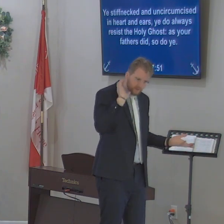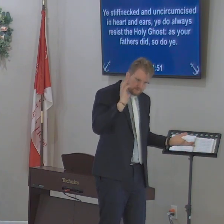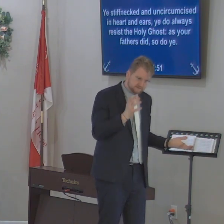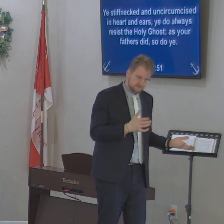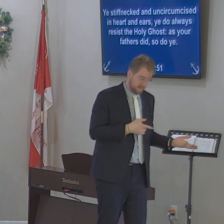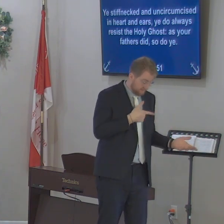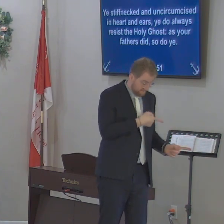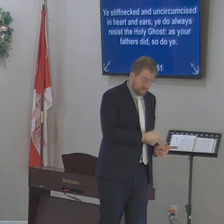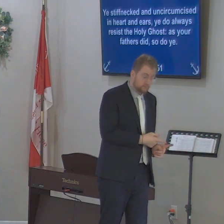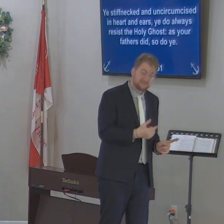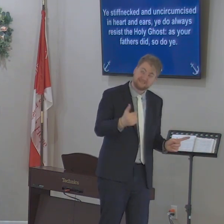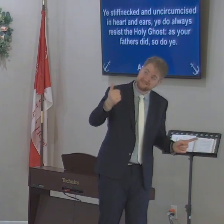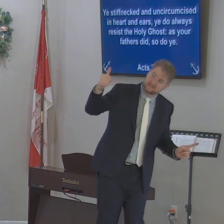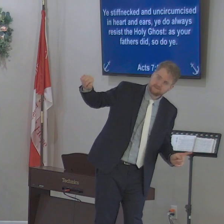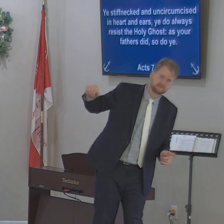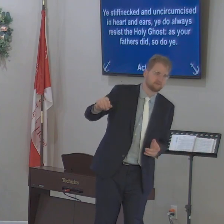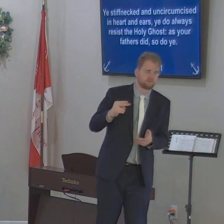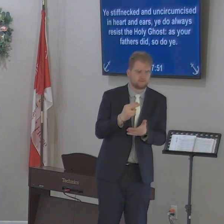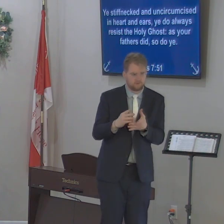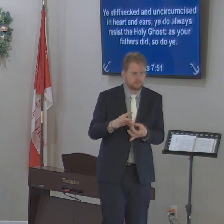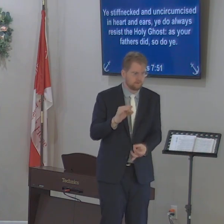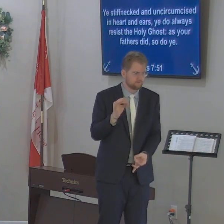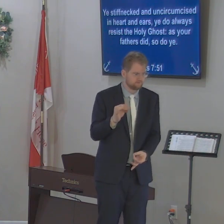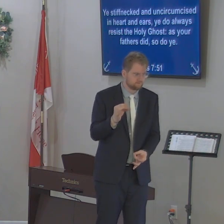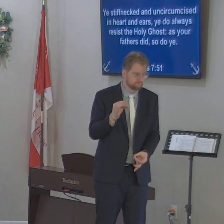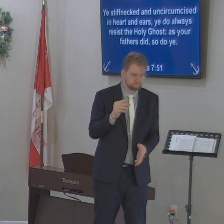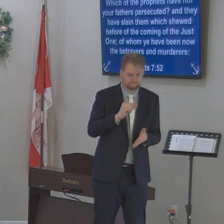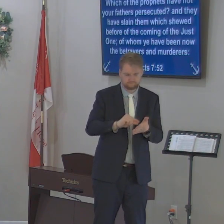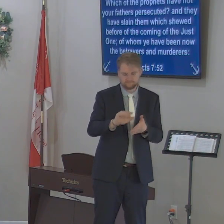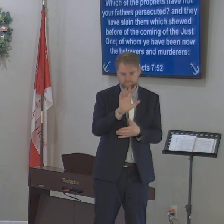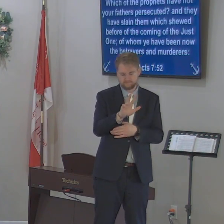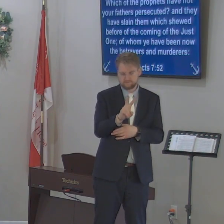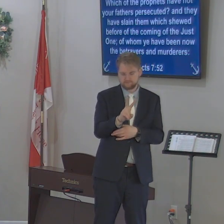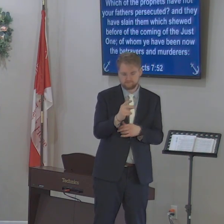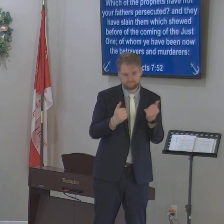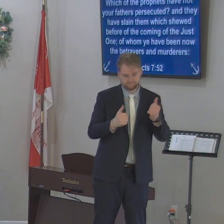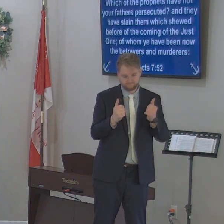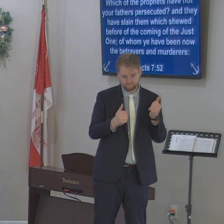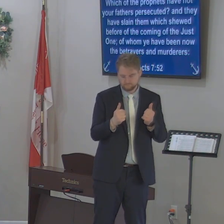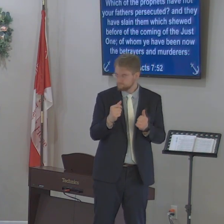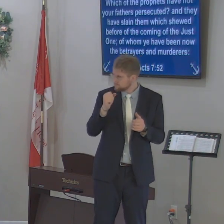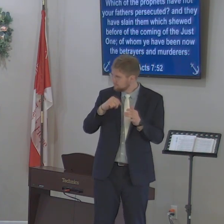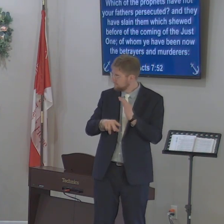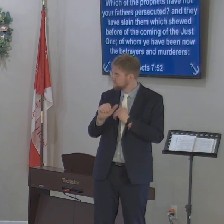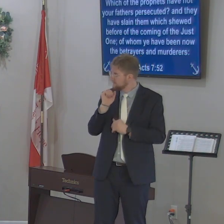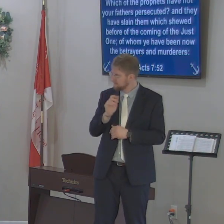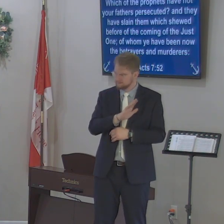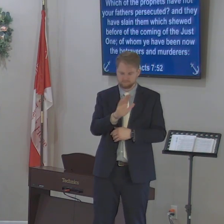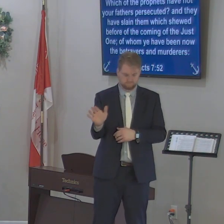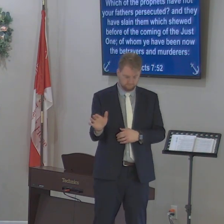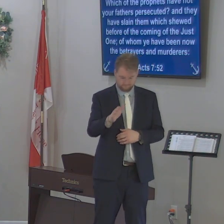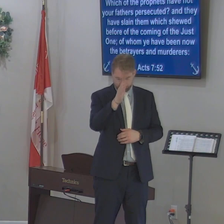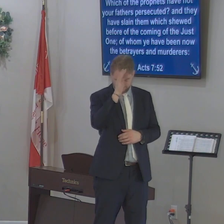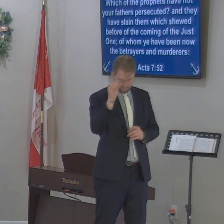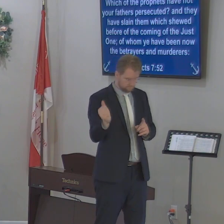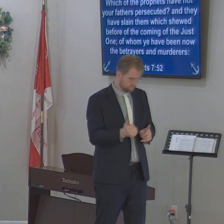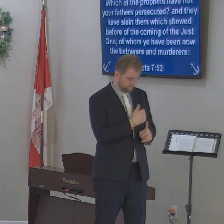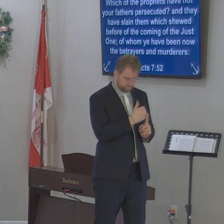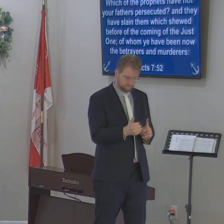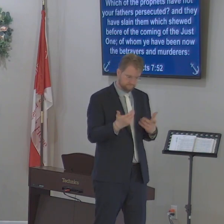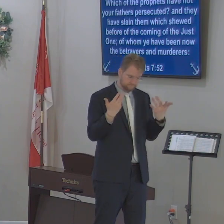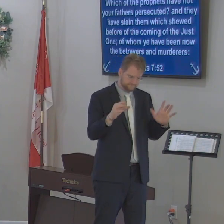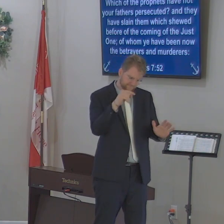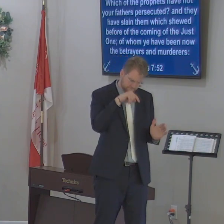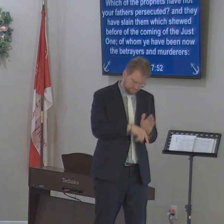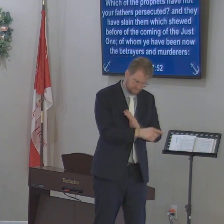resist the Holy Ghost." Verse 52, "Which of the prophets have not your fathers persecuted? And they have slain them which showed before